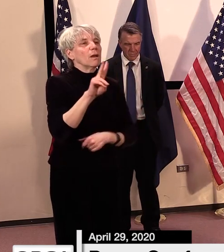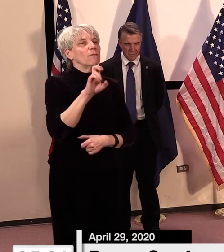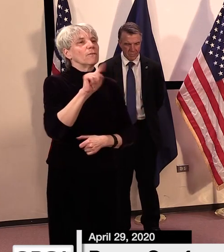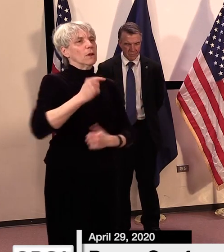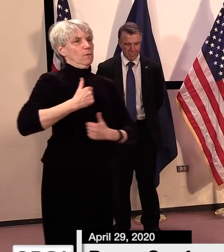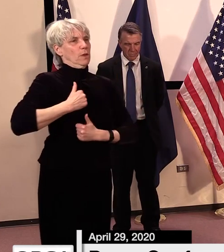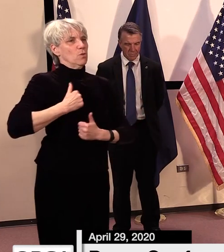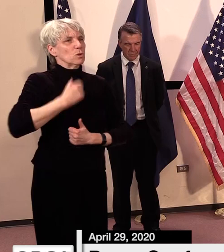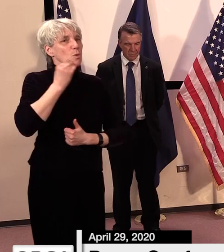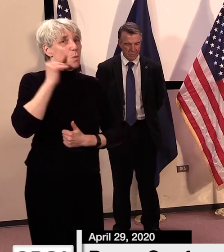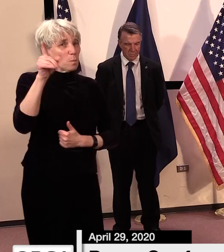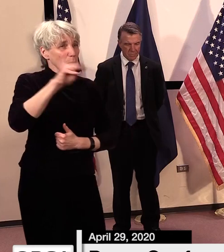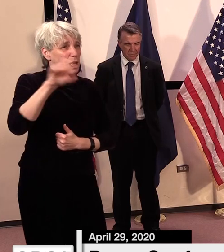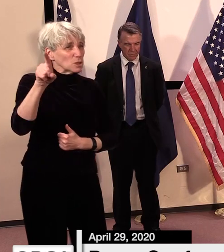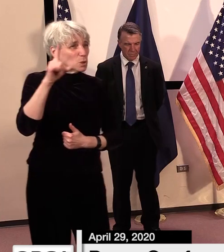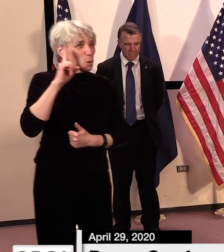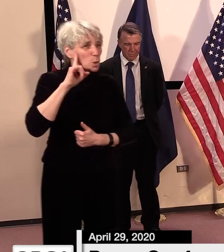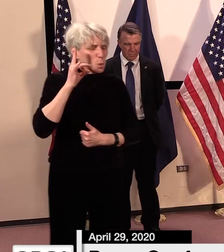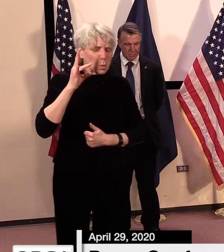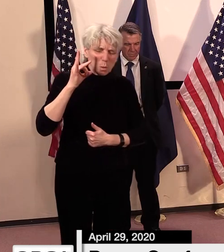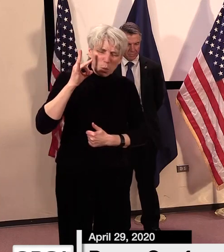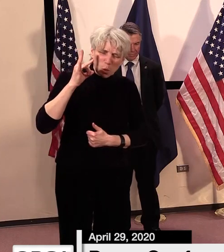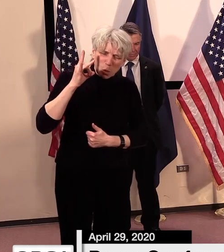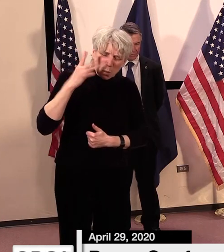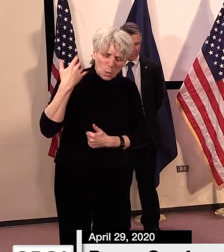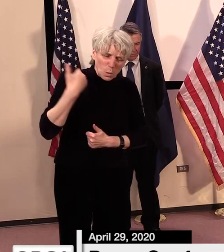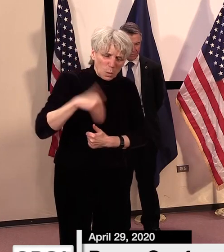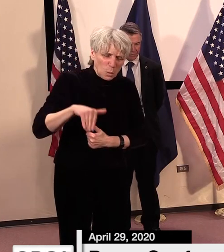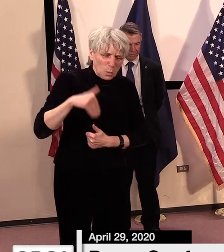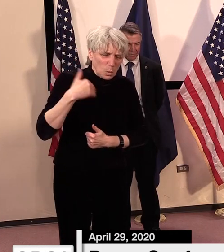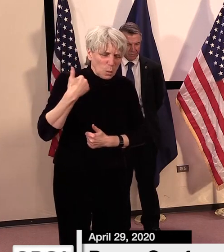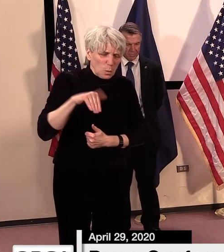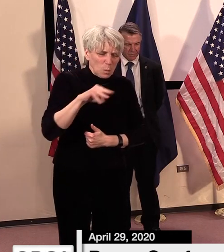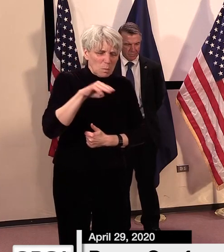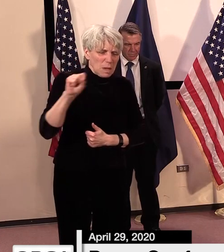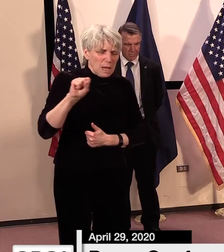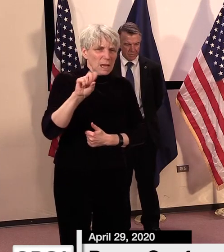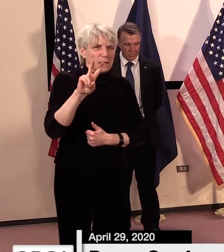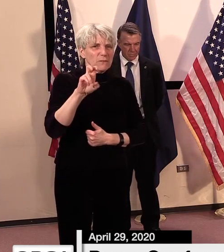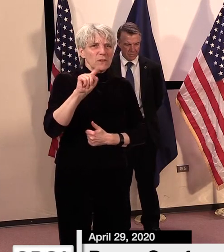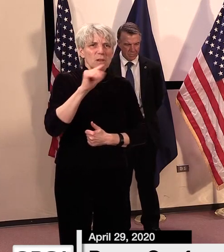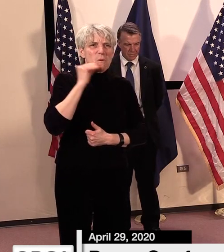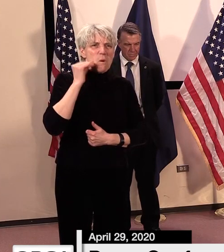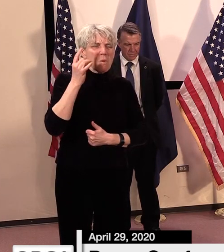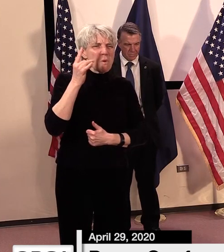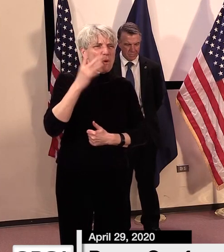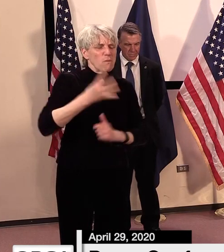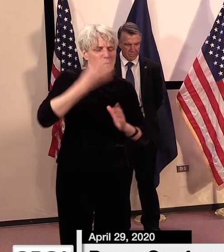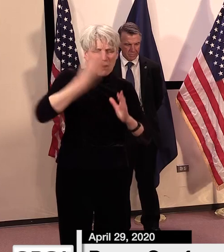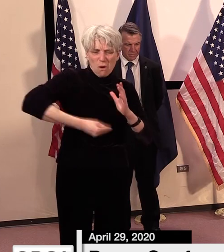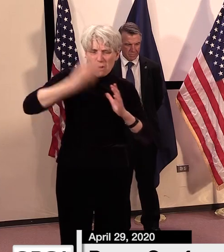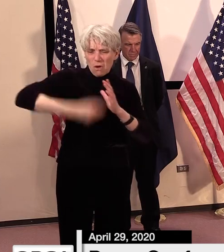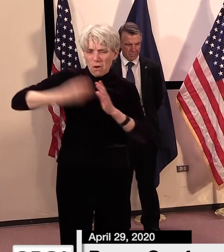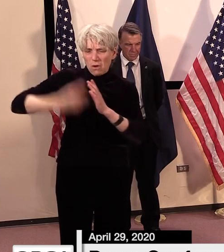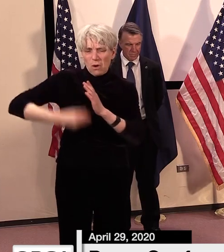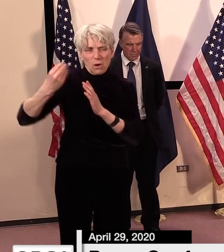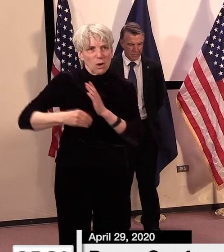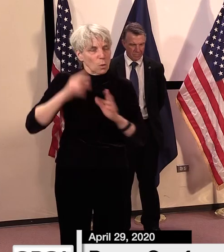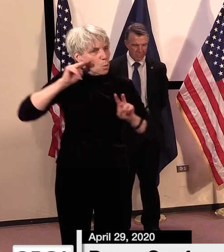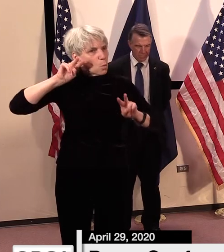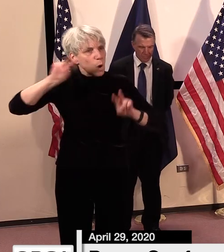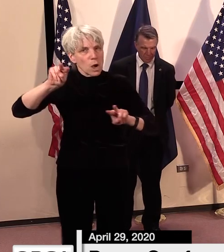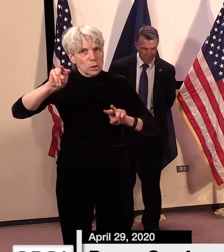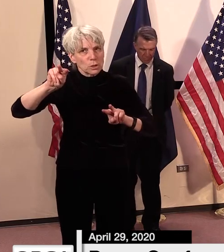in Massachusetts, the tragic results of the veterans home in Massachusetts. We were right on that